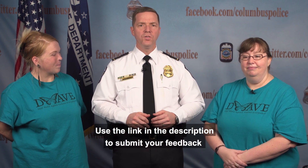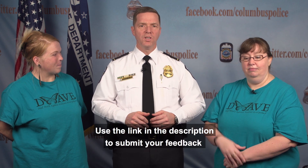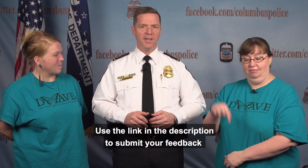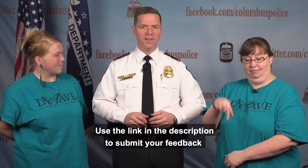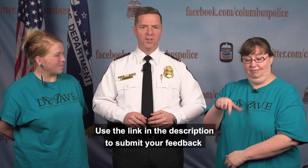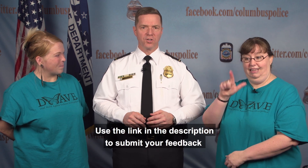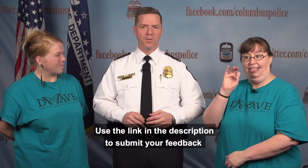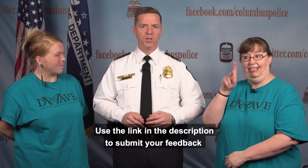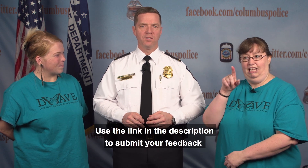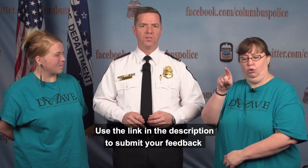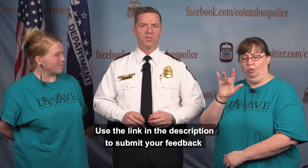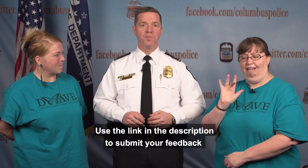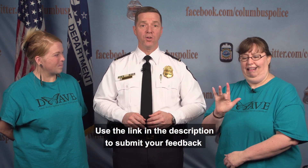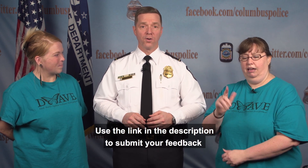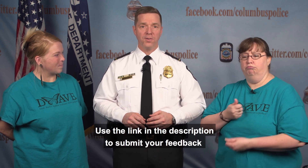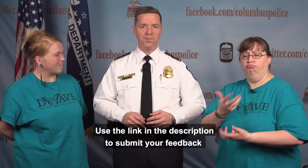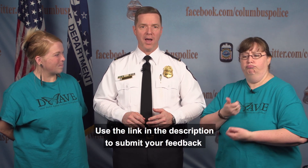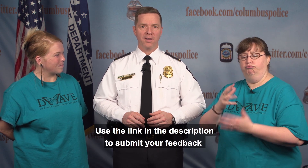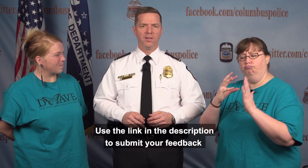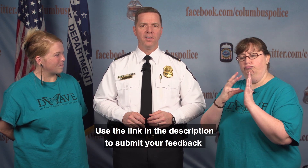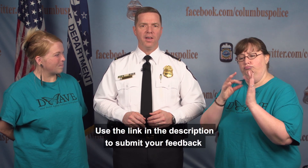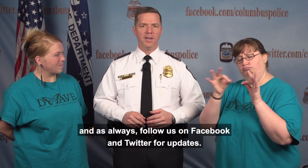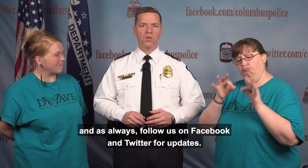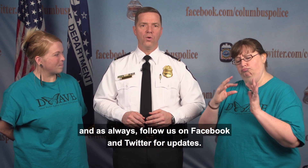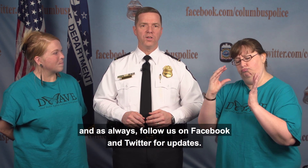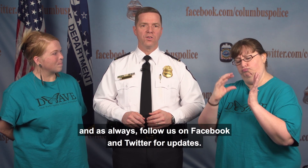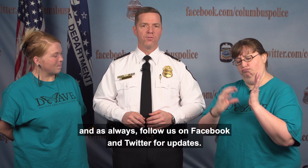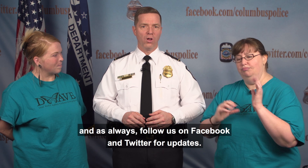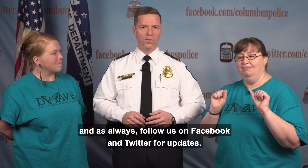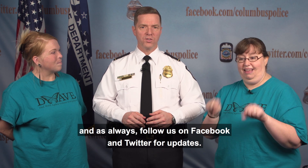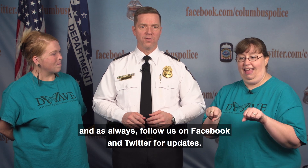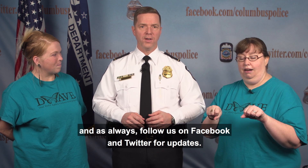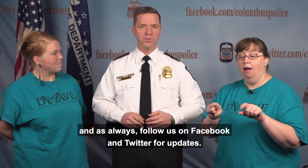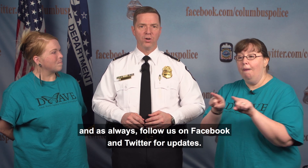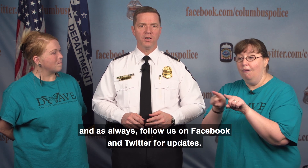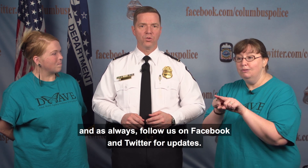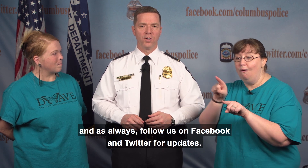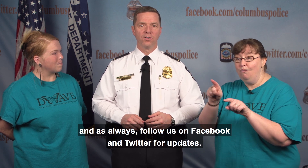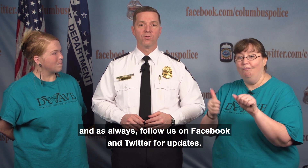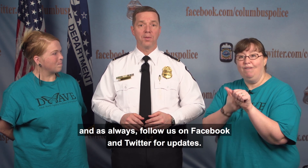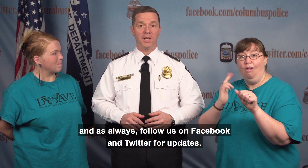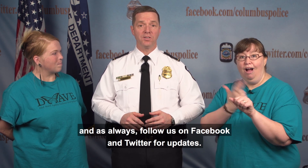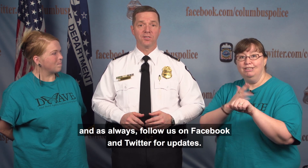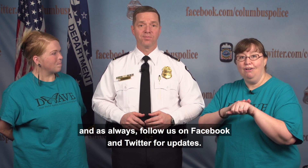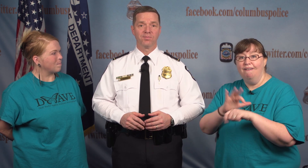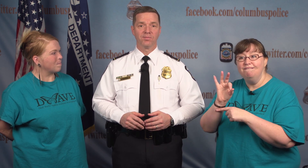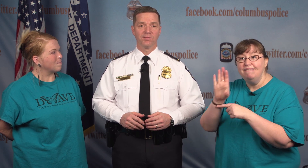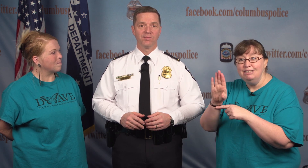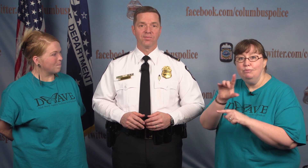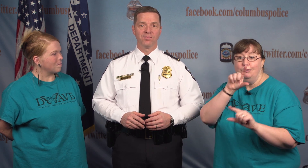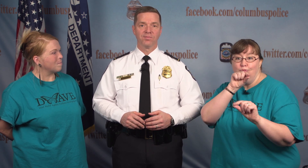Use the link in the description to submit your feedback. And as always, follow us on Facebook and Twitter for updates.